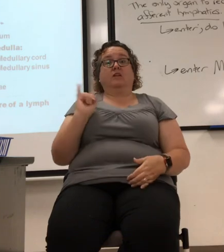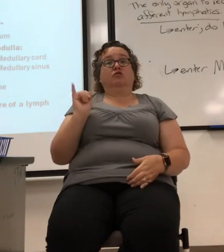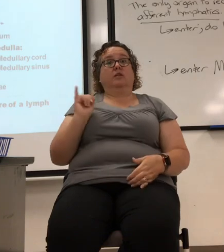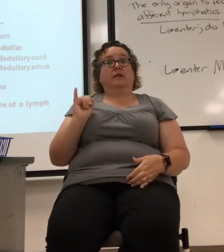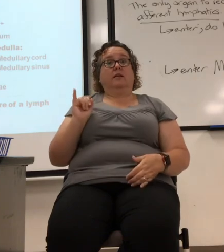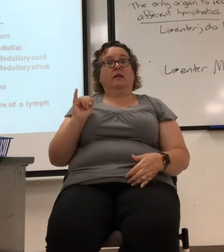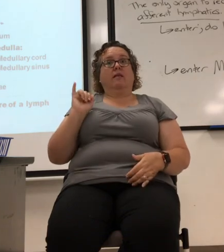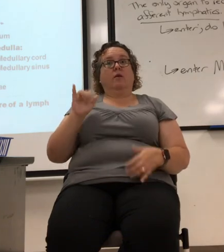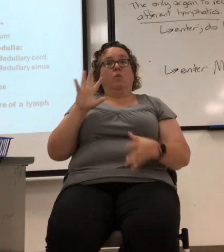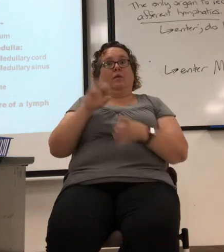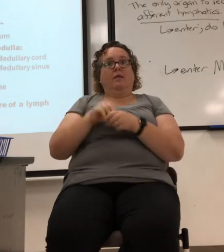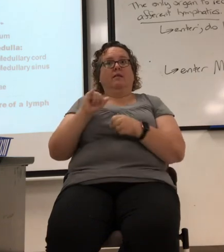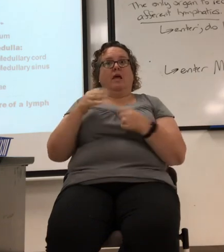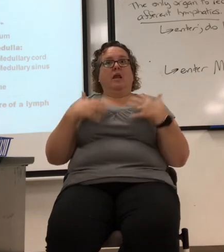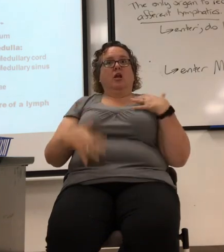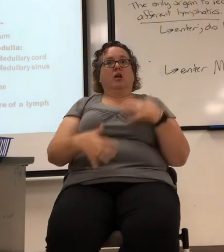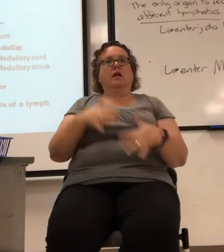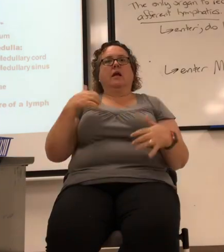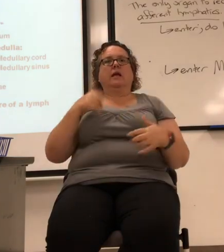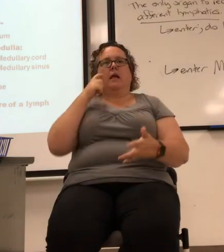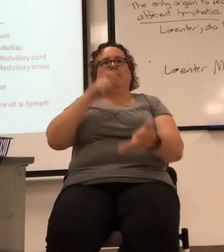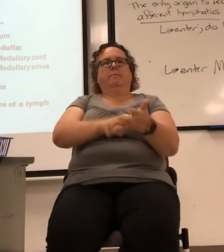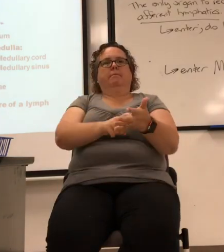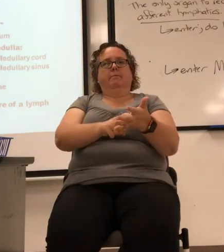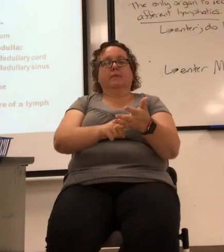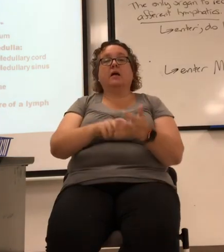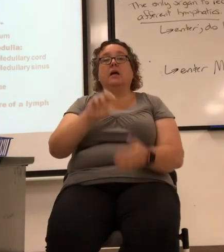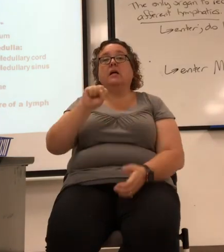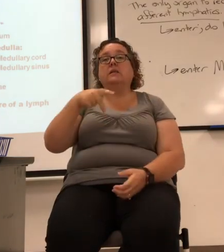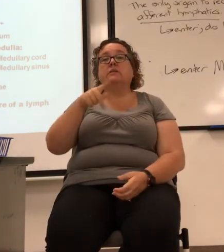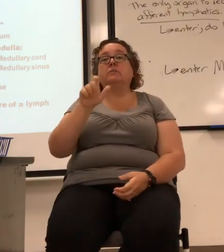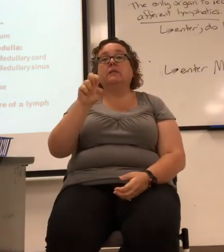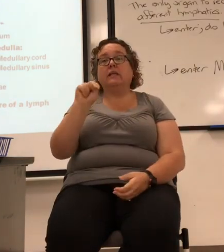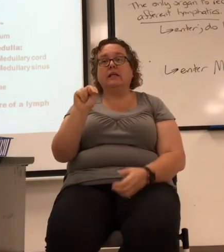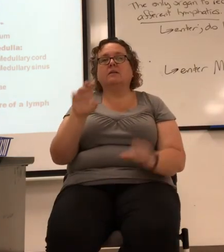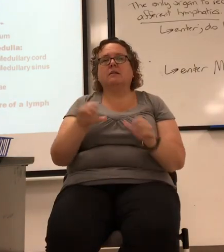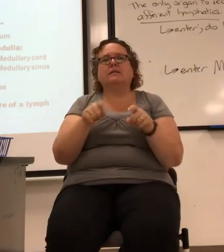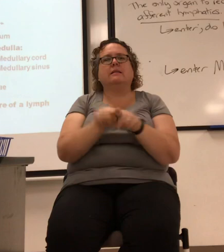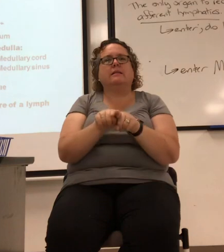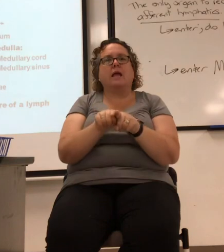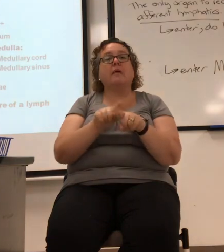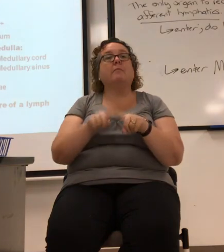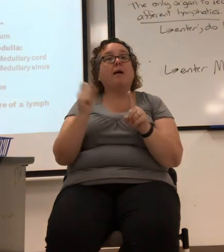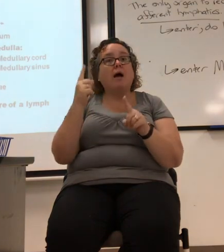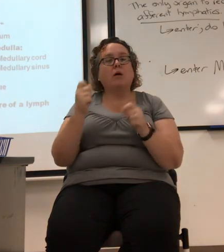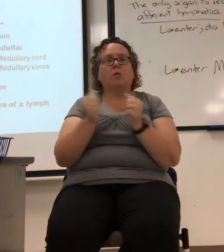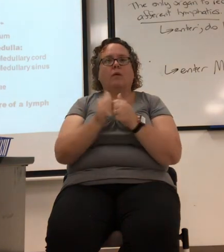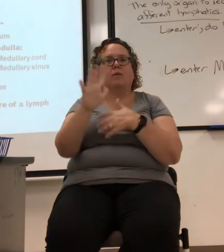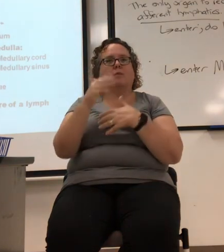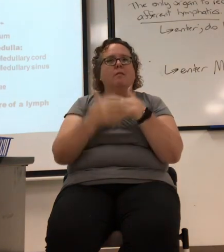found. Now the spleen, it like does the same thing except for your blood.